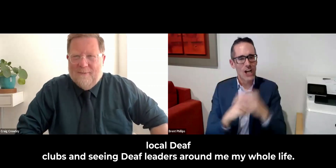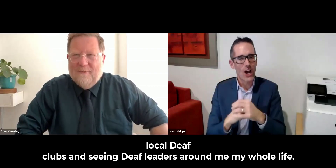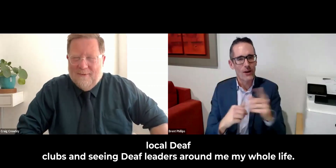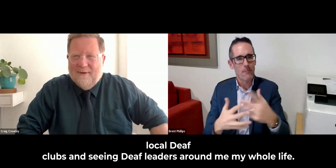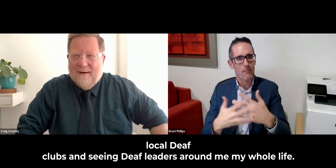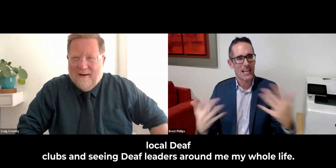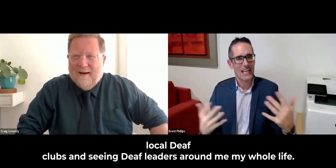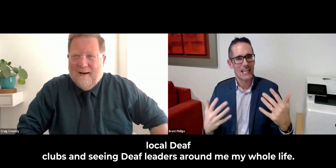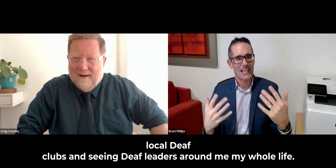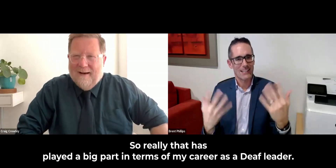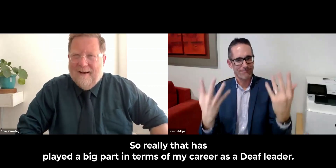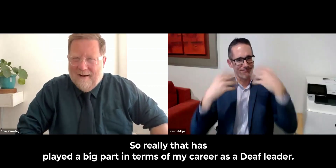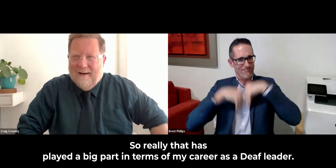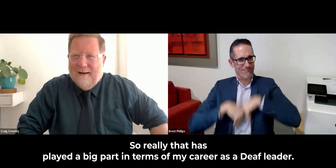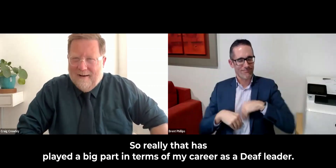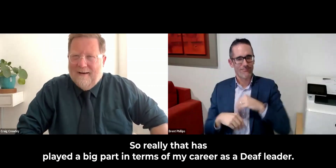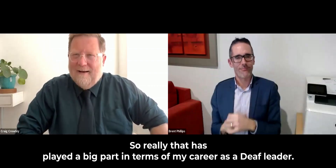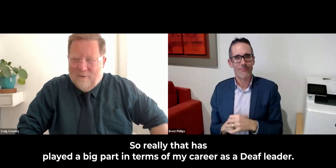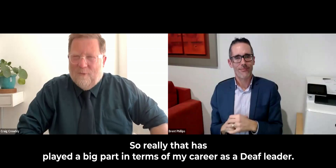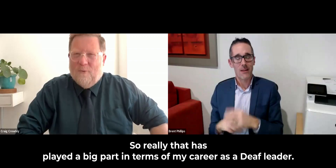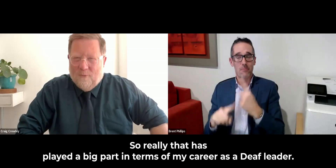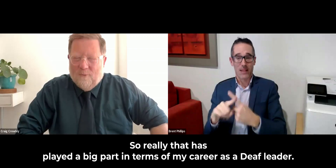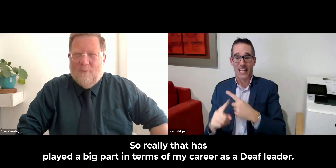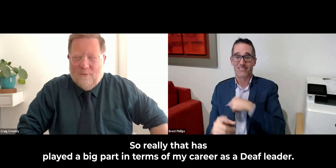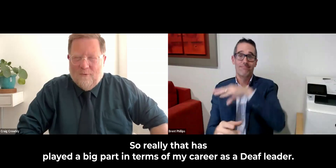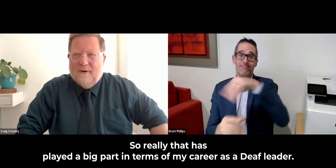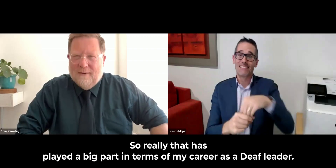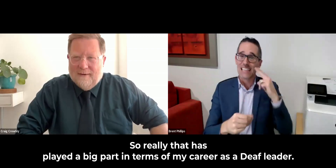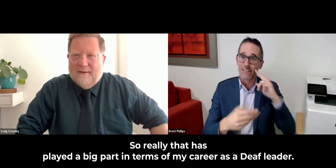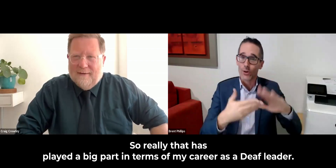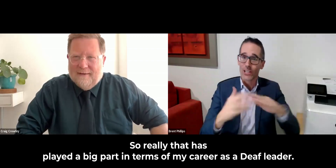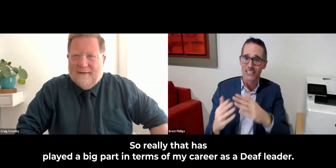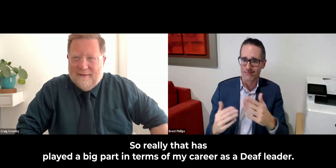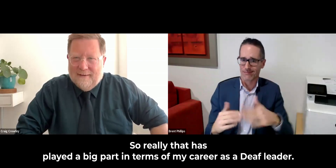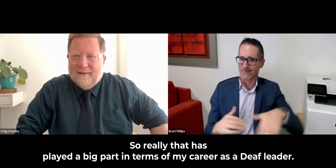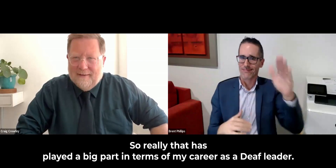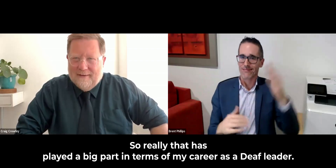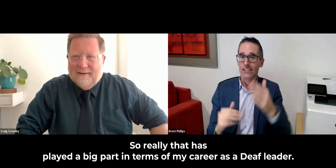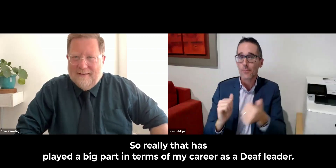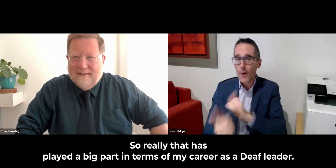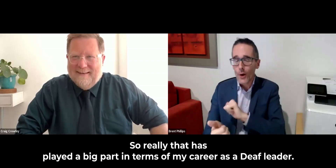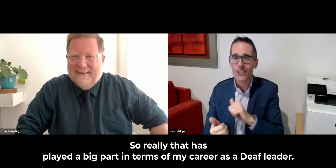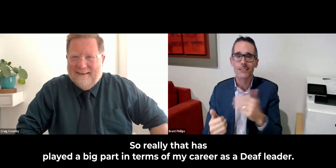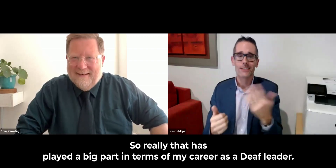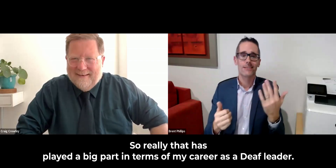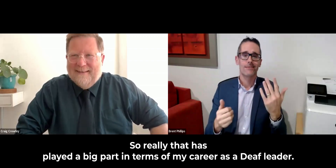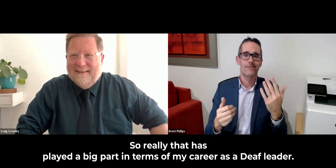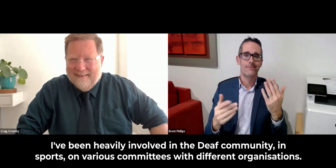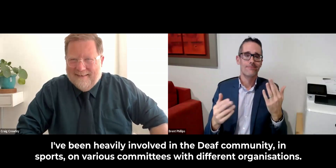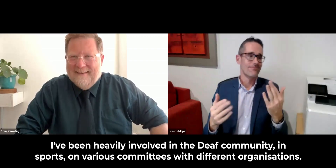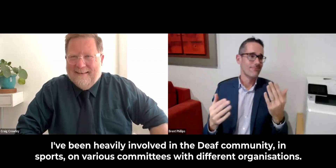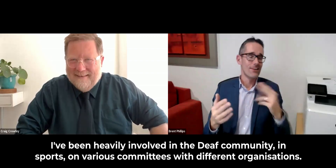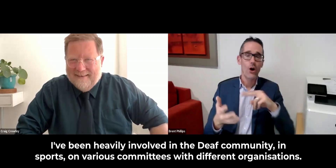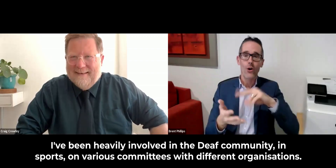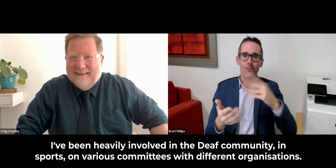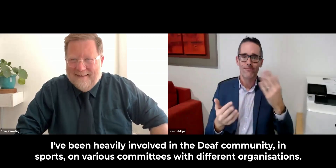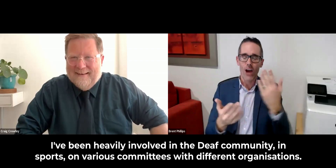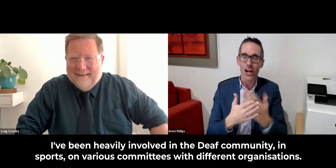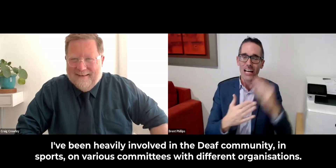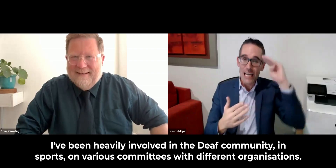life. So really that has played a big part in terms of my career as a deaf leader. I've been heavily involved in the deaf